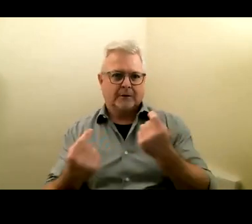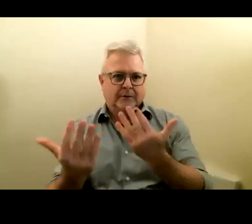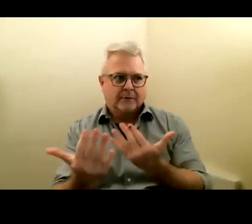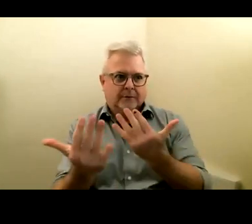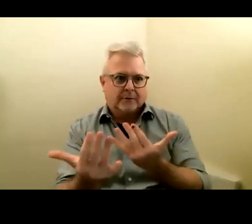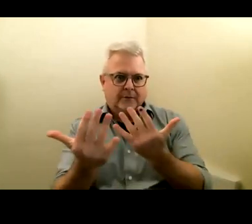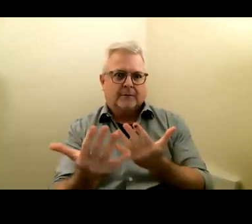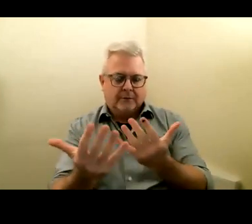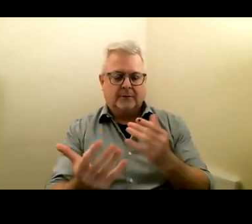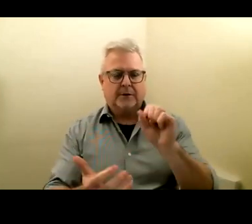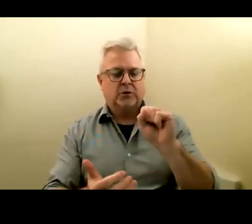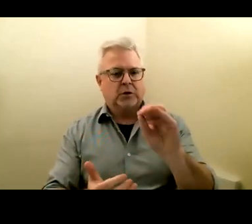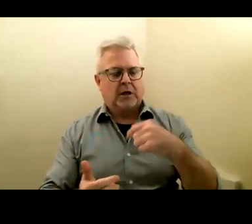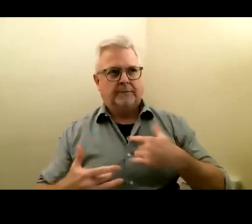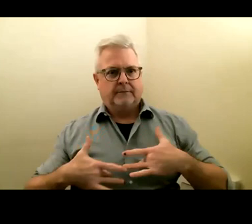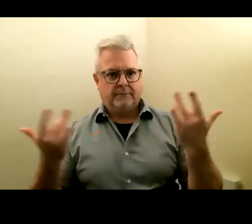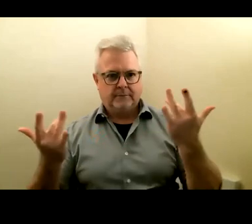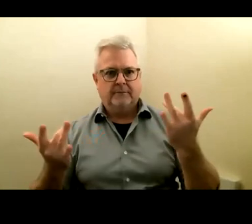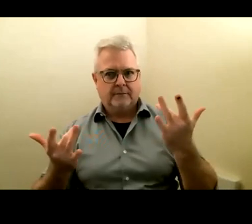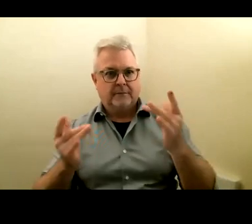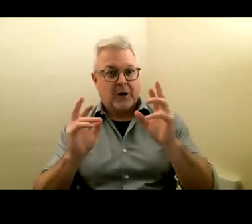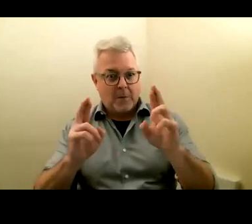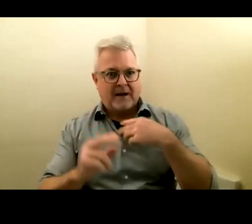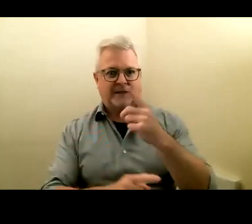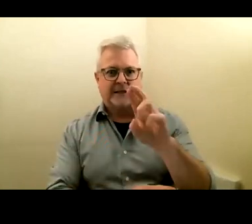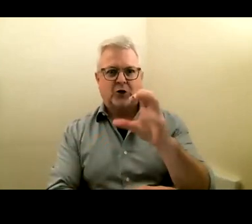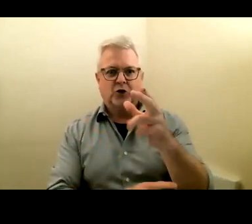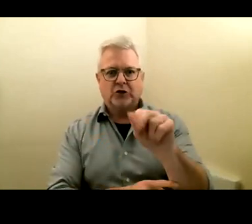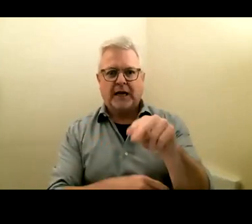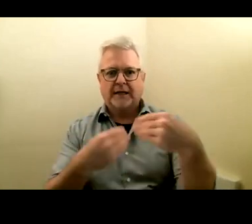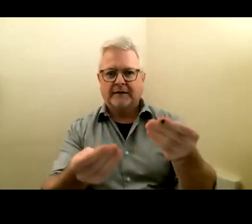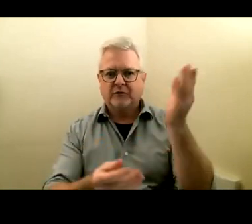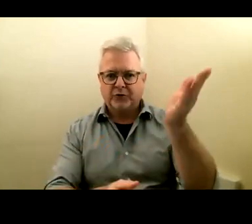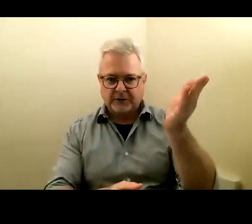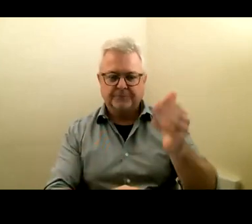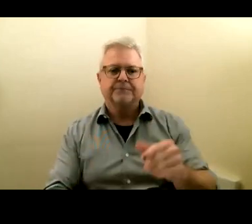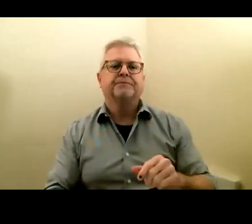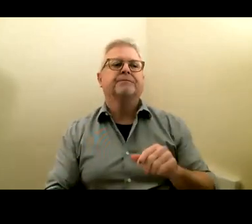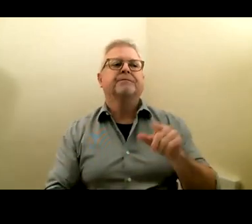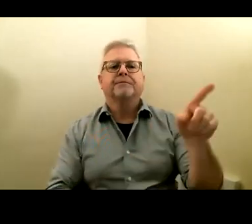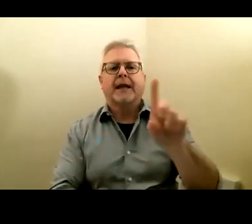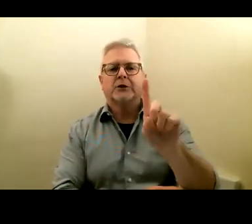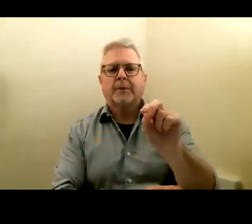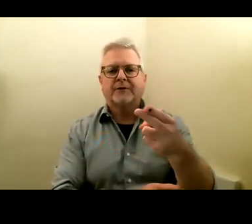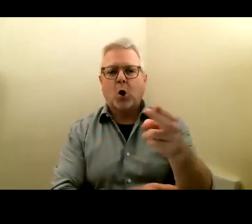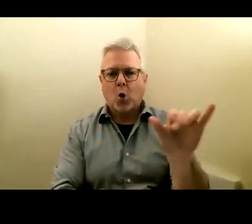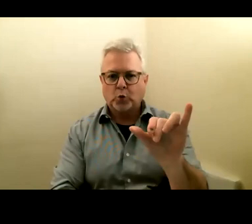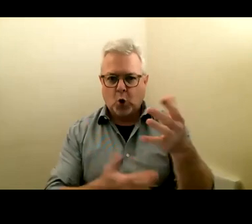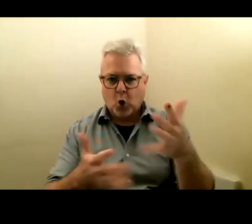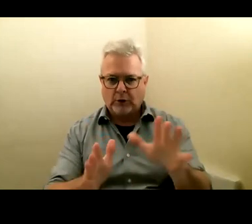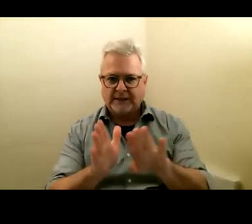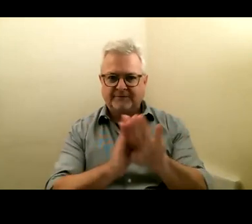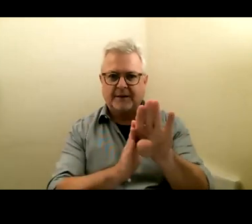the sooner the better for the community. We've been waiting a long time. So we're really thrilled about that and to have Dr. Chan